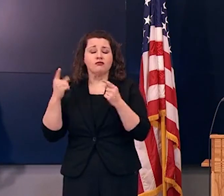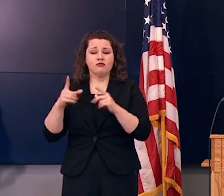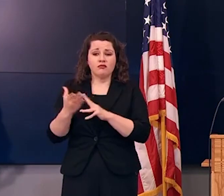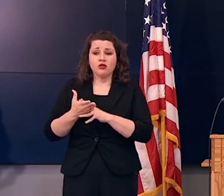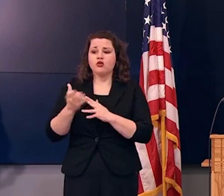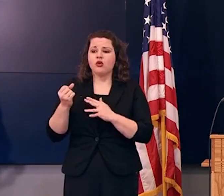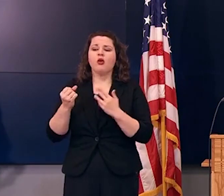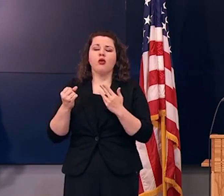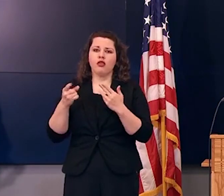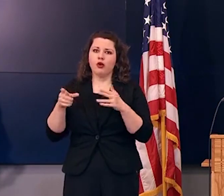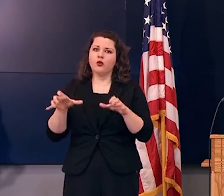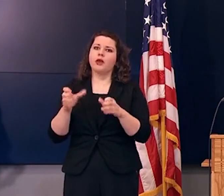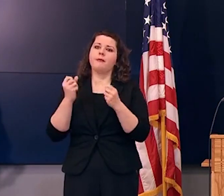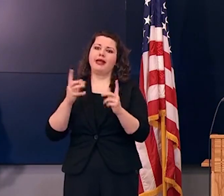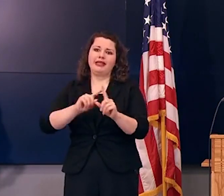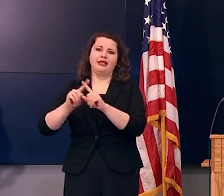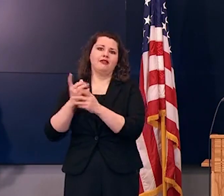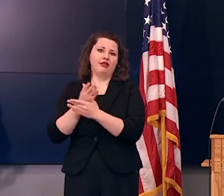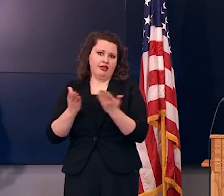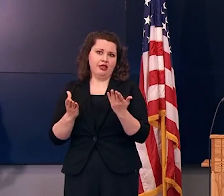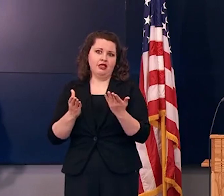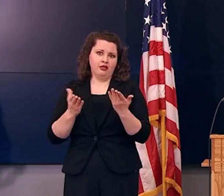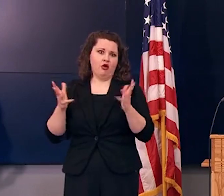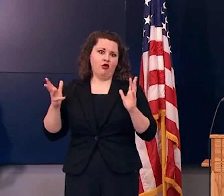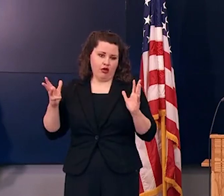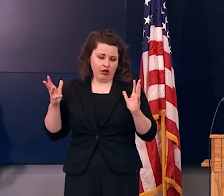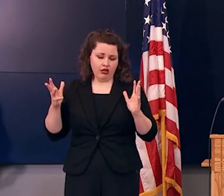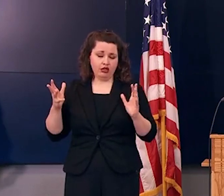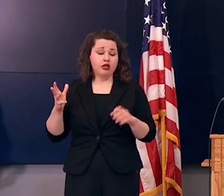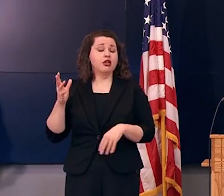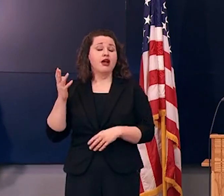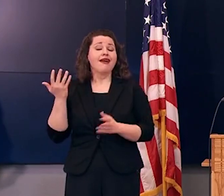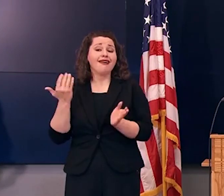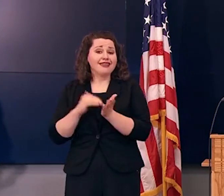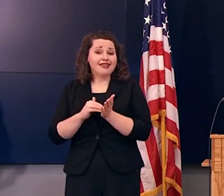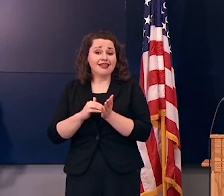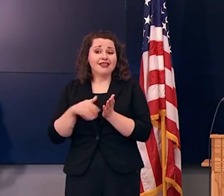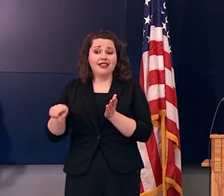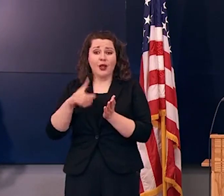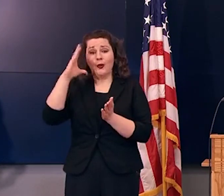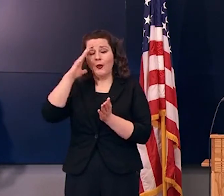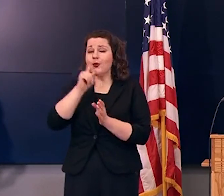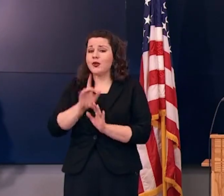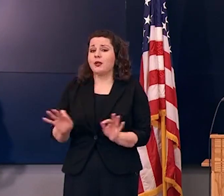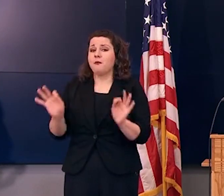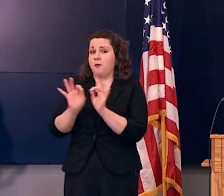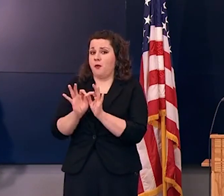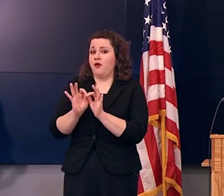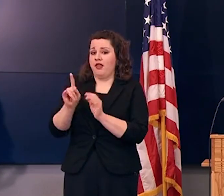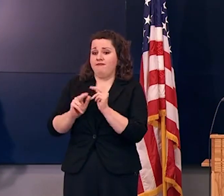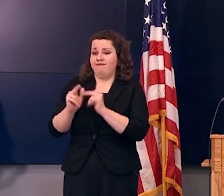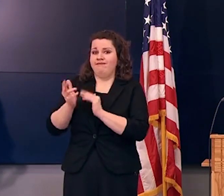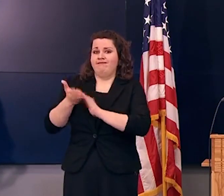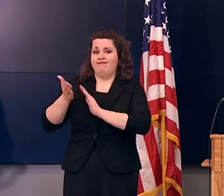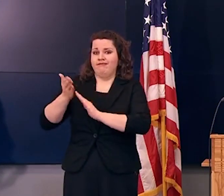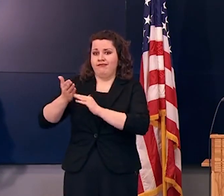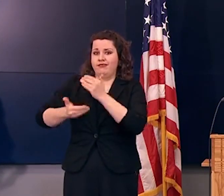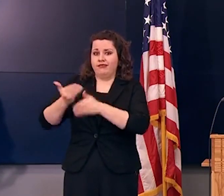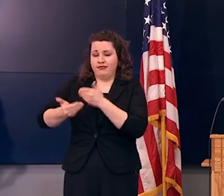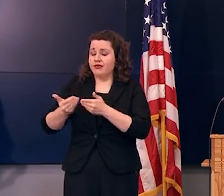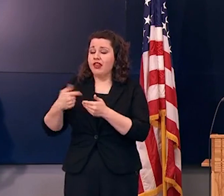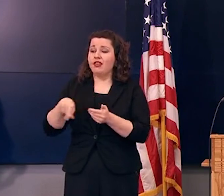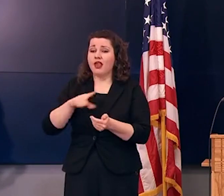And so they're doing a lot of things proactively already, because again, they know how important it is to keep the facility up and going, and they know that